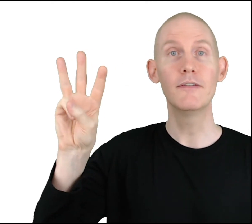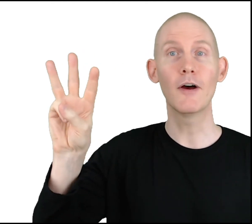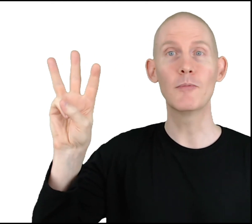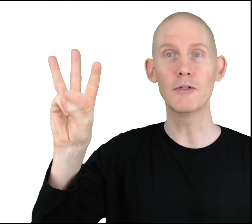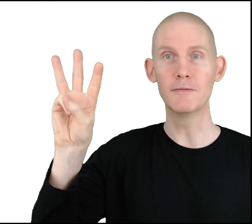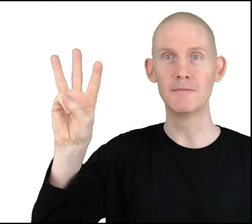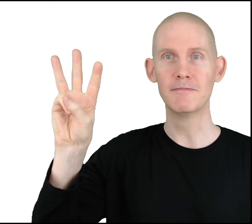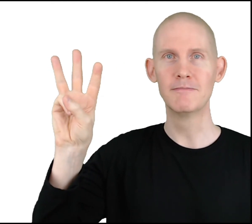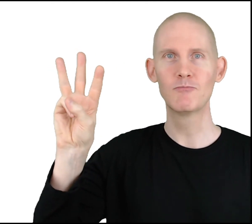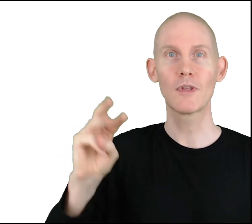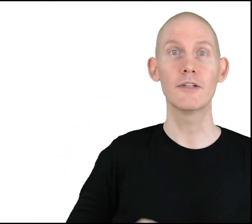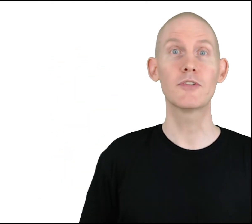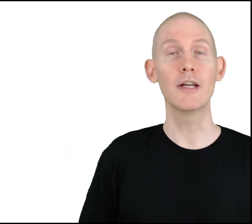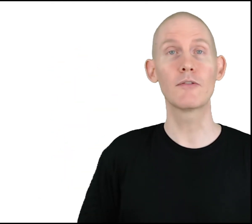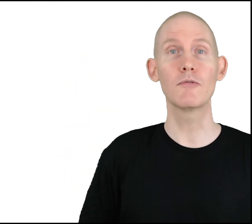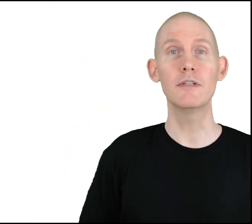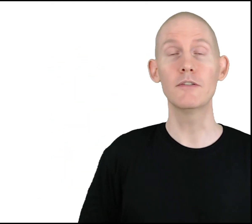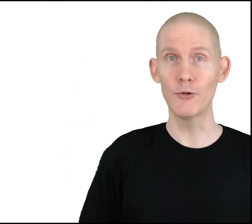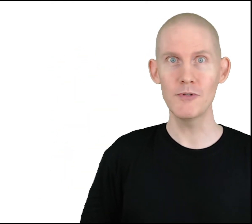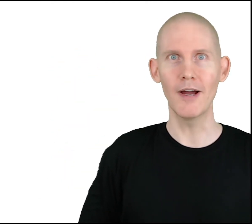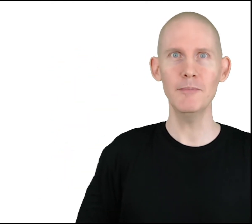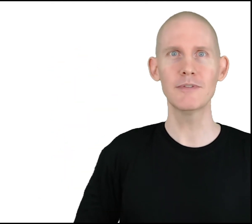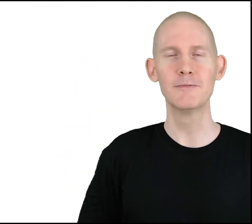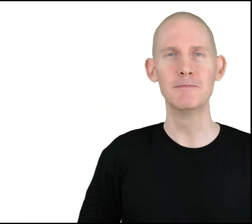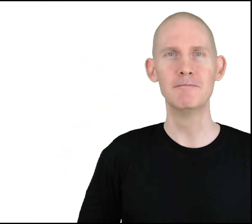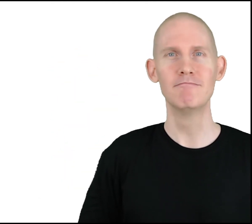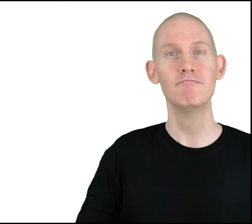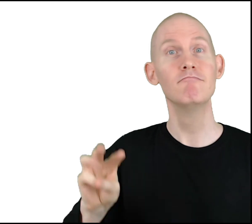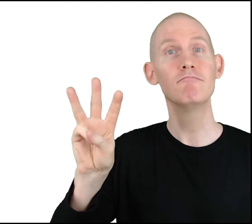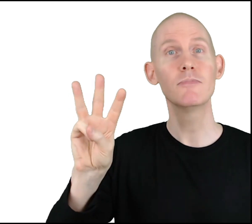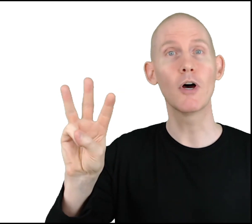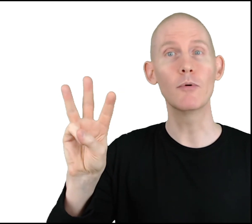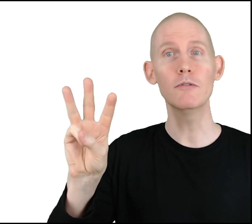W. Let's sign it 2 times. W.